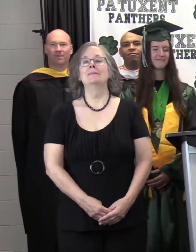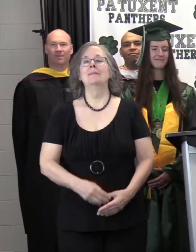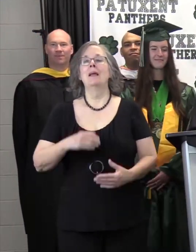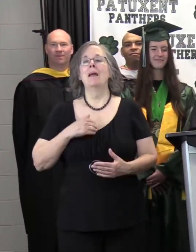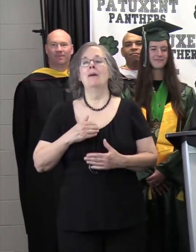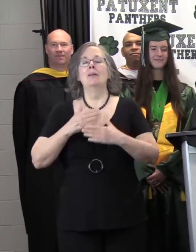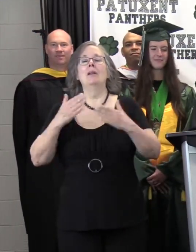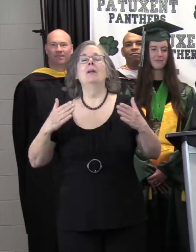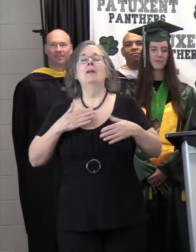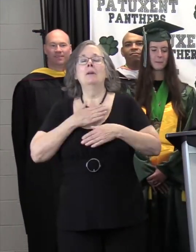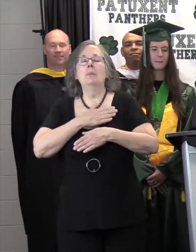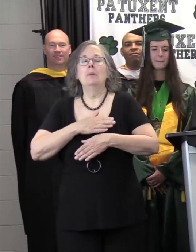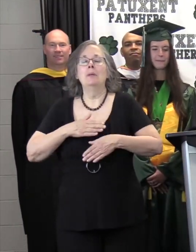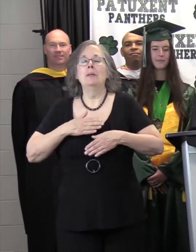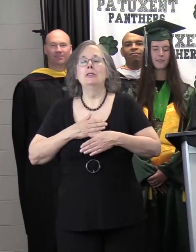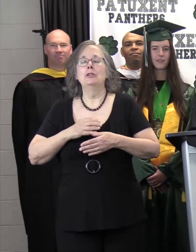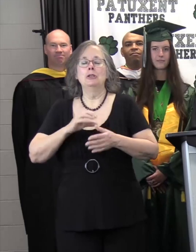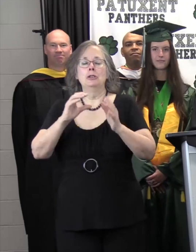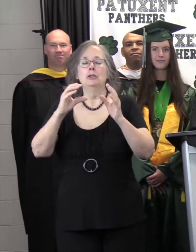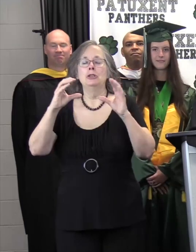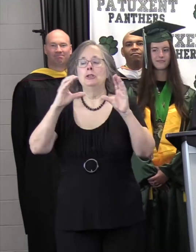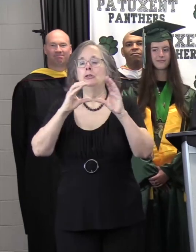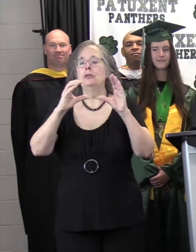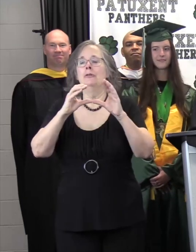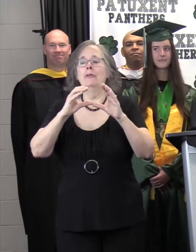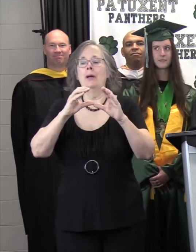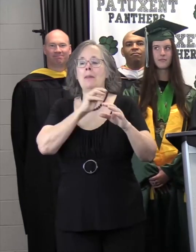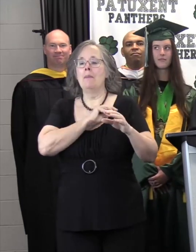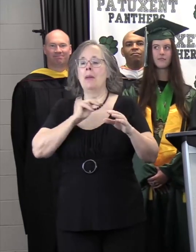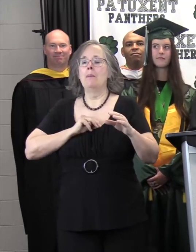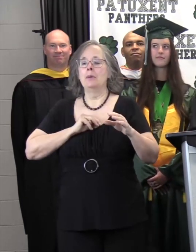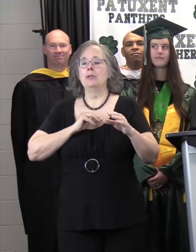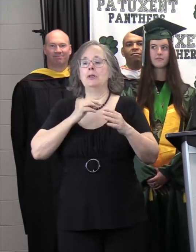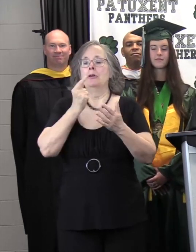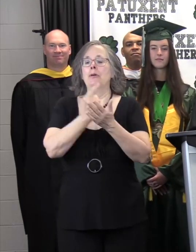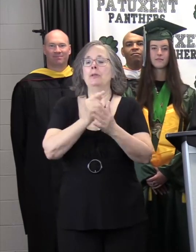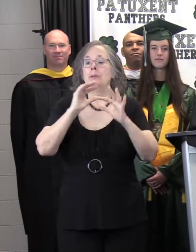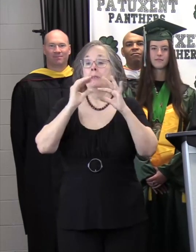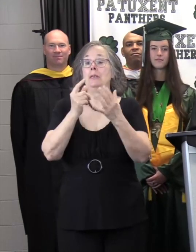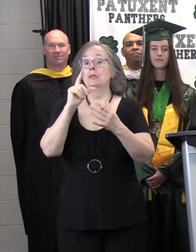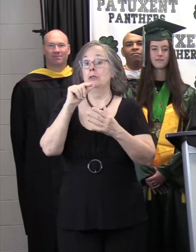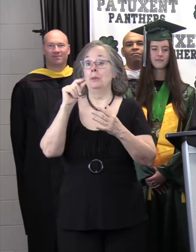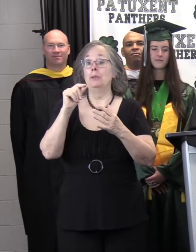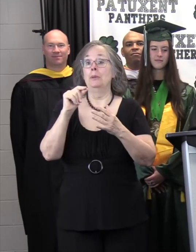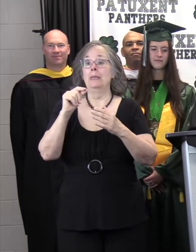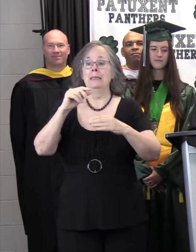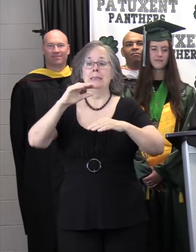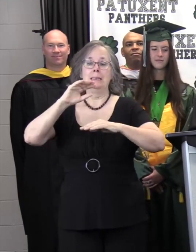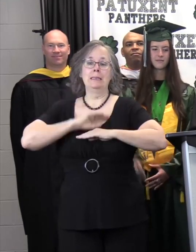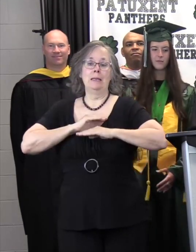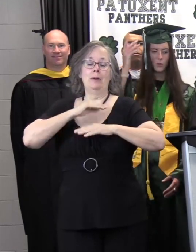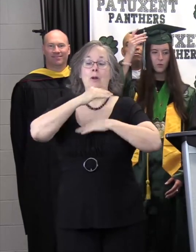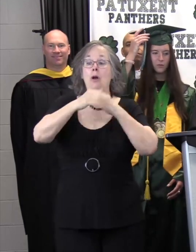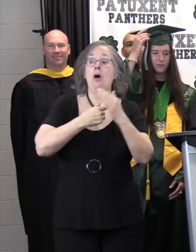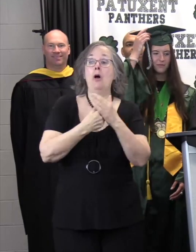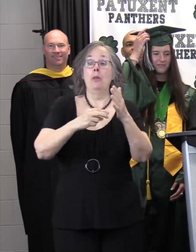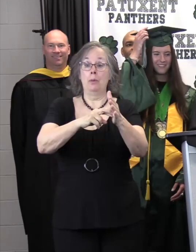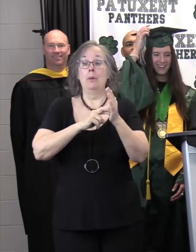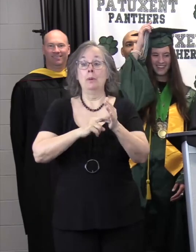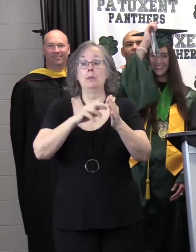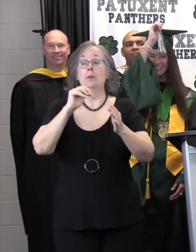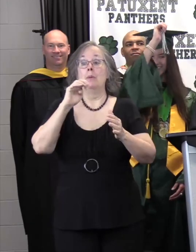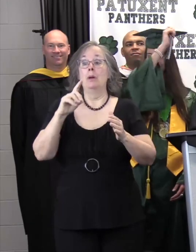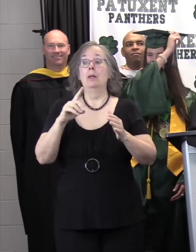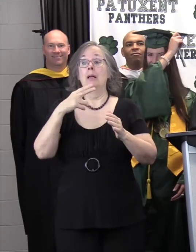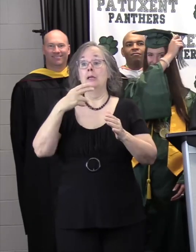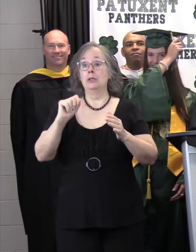It gives me great pleasure to certify that these members of the graduating class of 2020 have met all the requirements for a Maryland High School